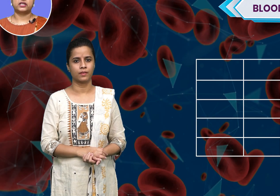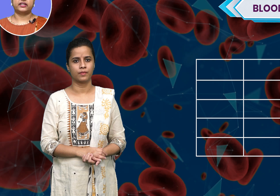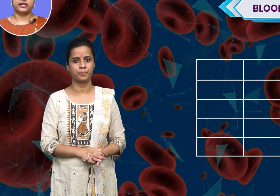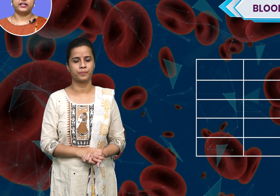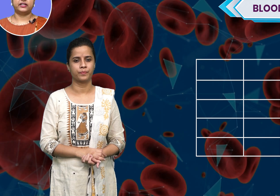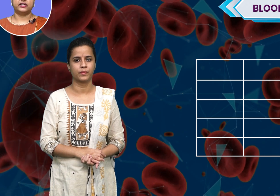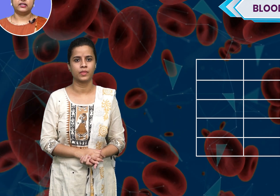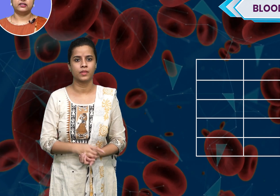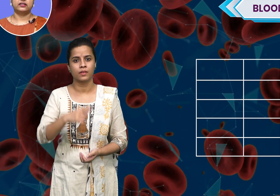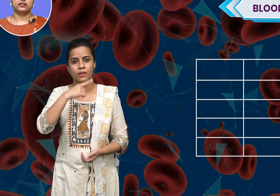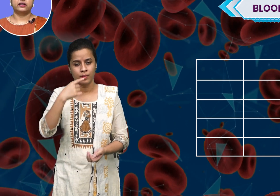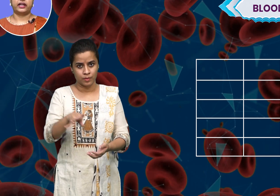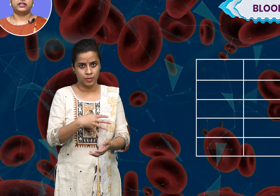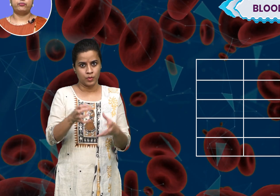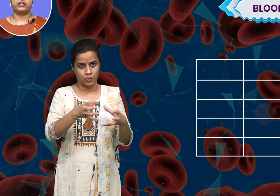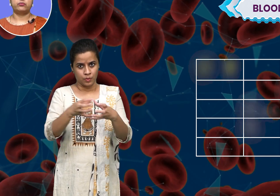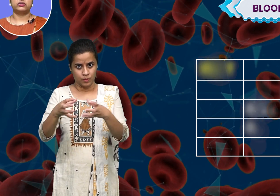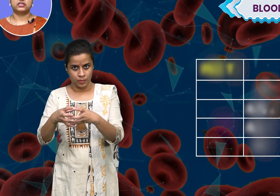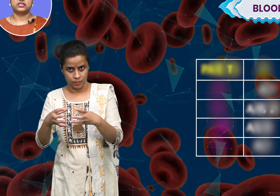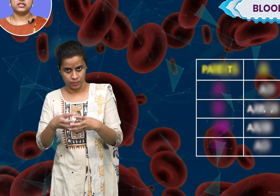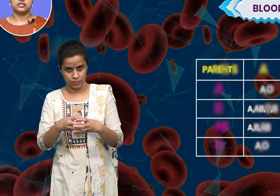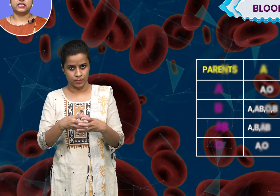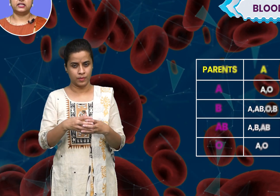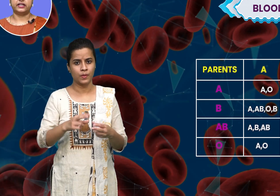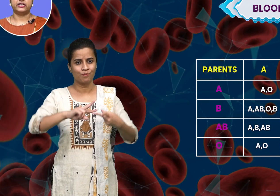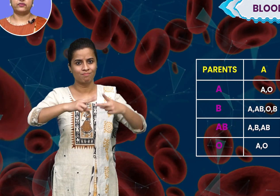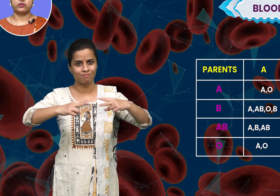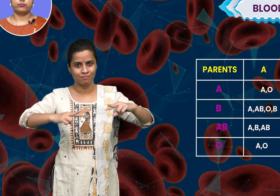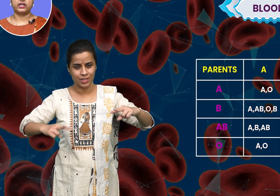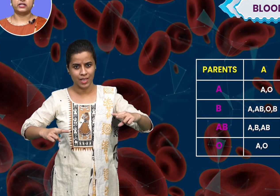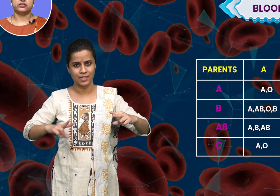Blood groups are hereditary and depend upon the genes